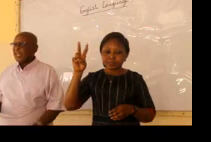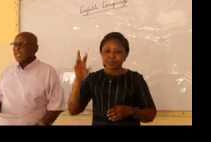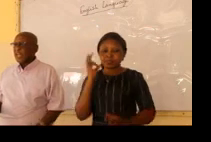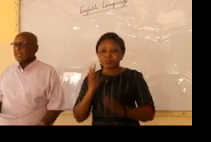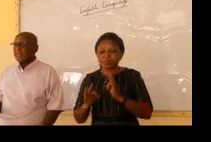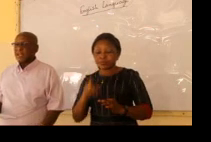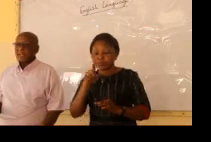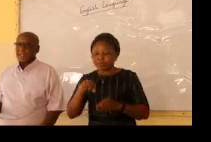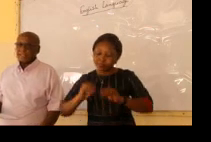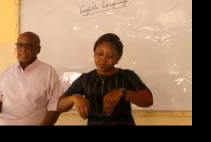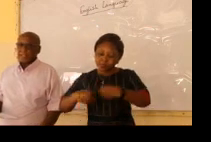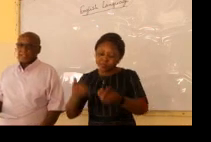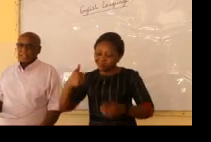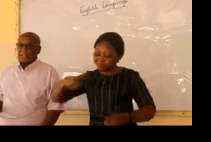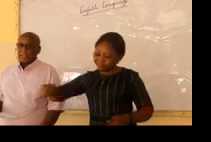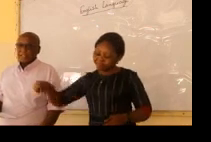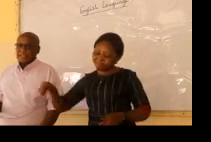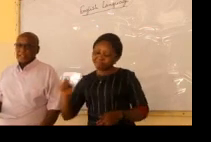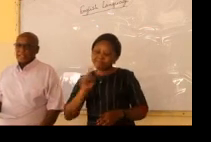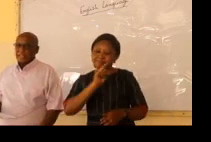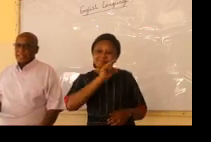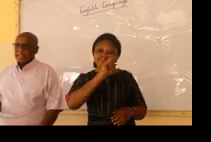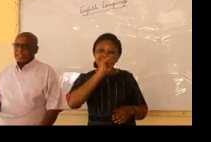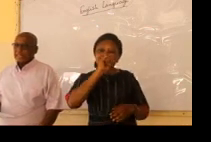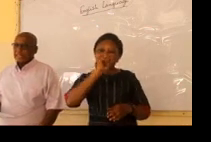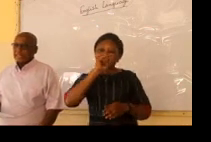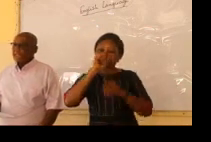give any answer